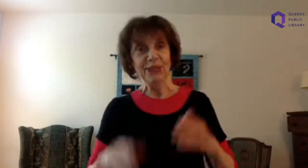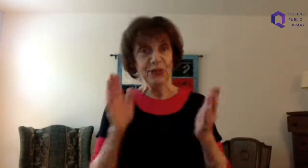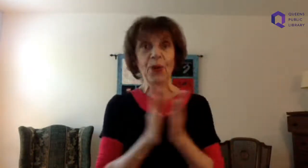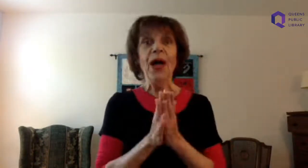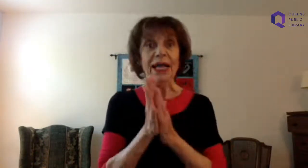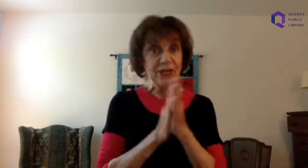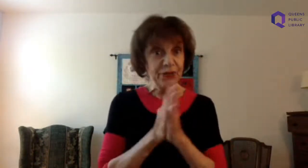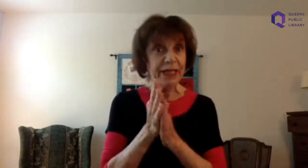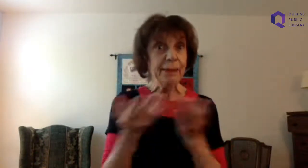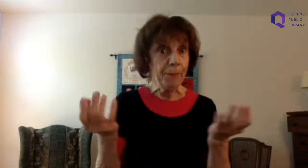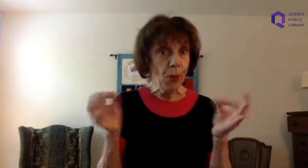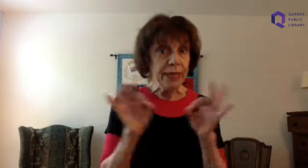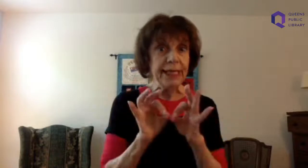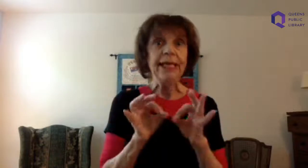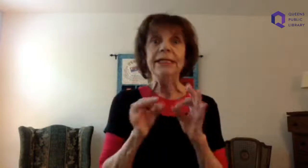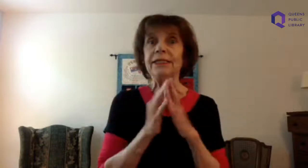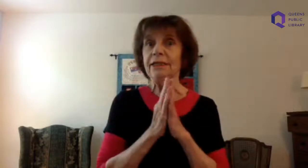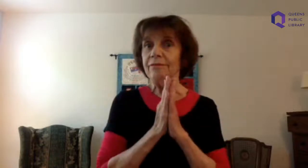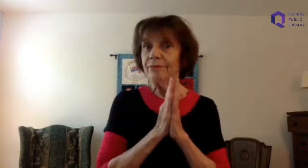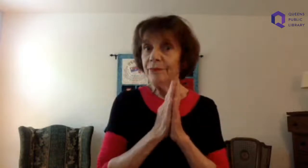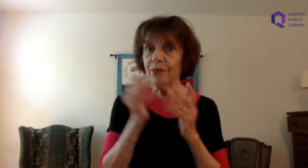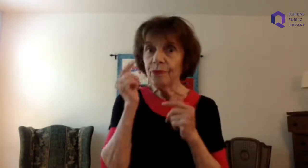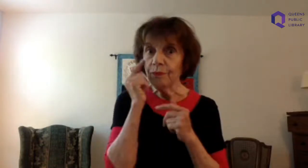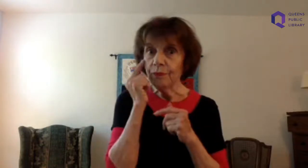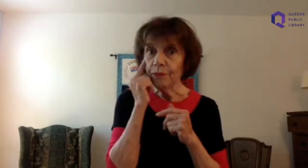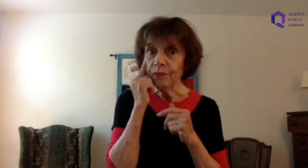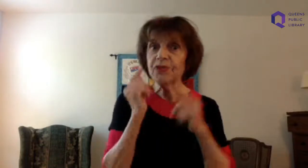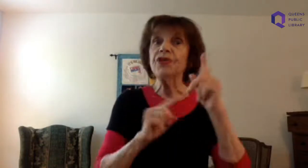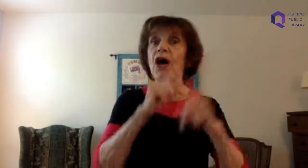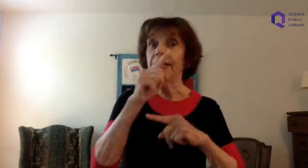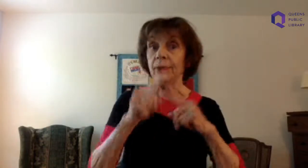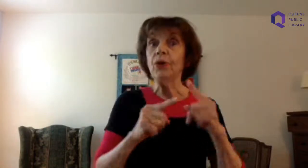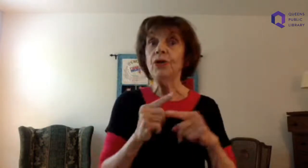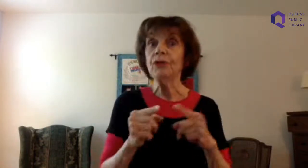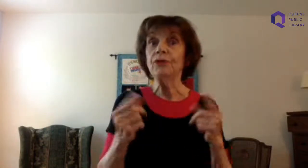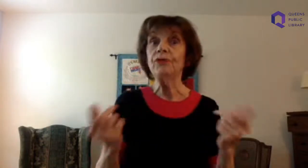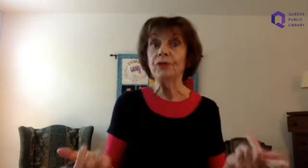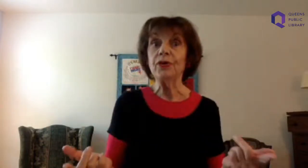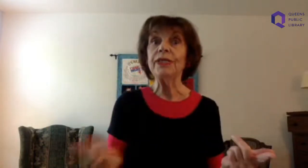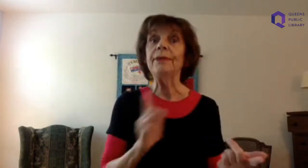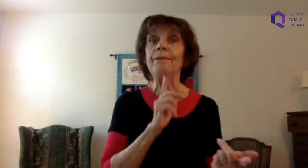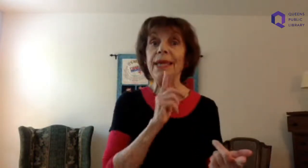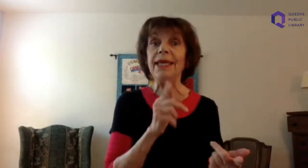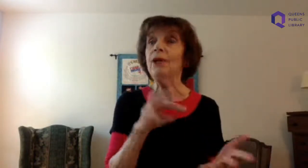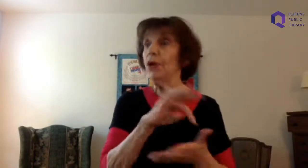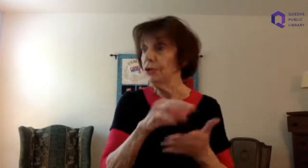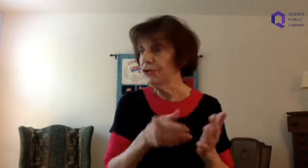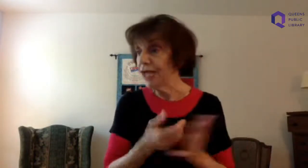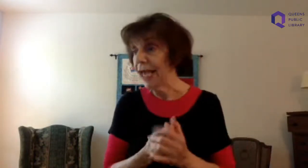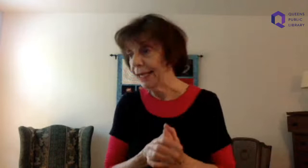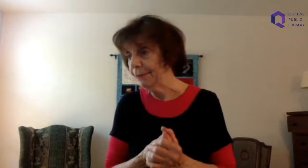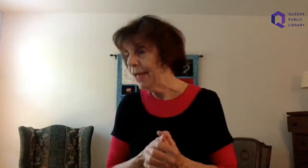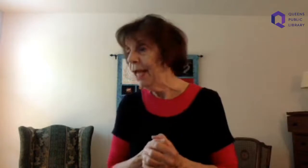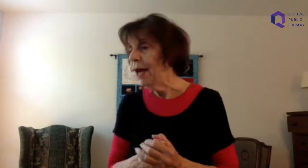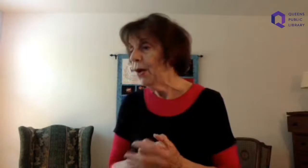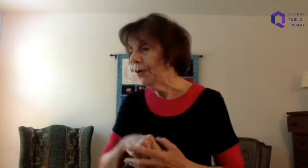so it's really important to sign what you really mean and what you're saying.